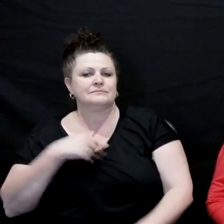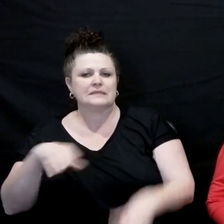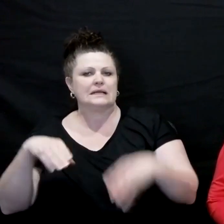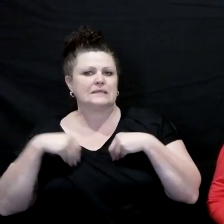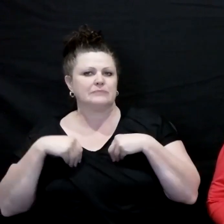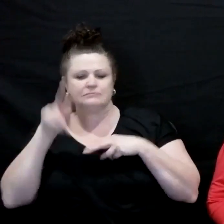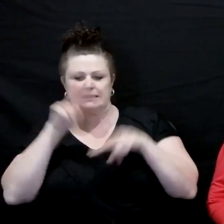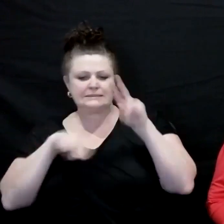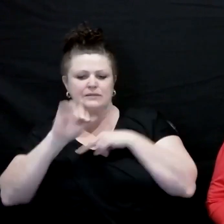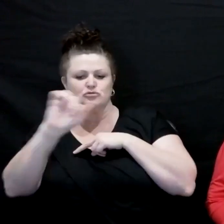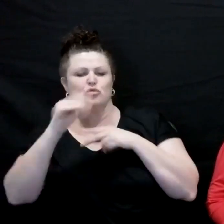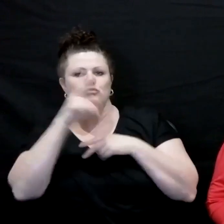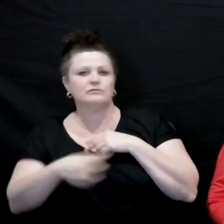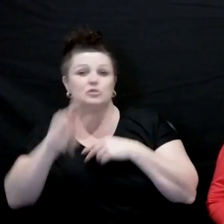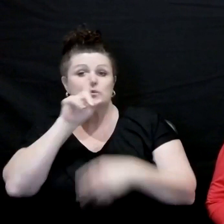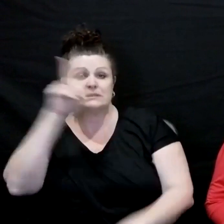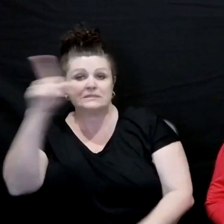We cannot do it.